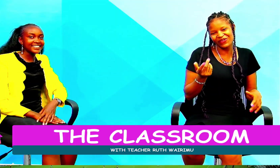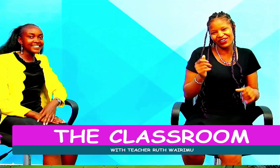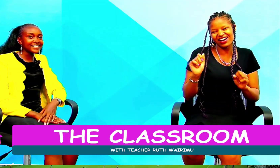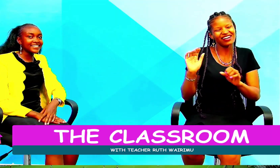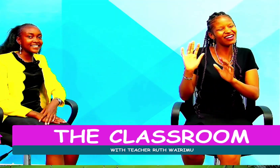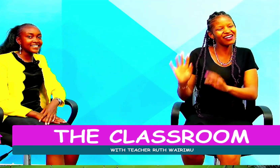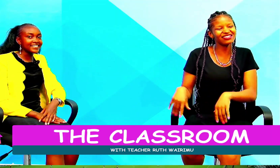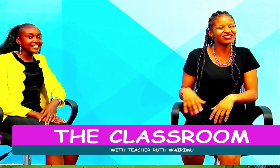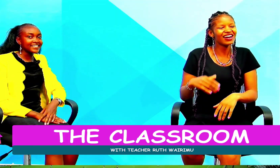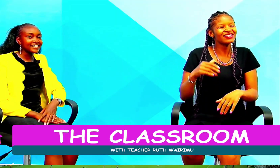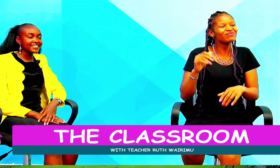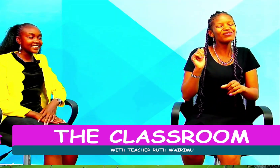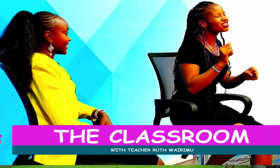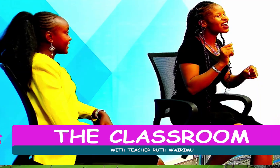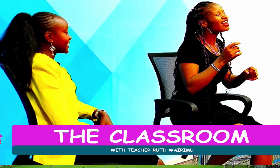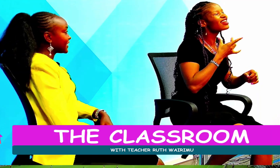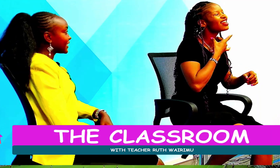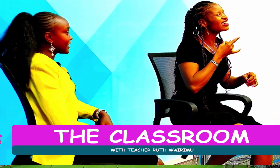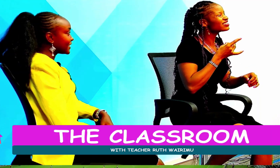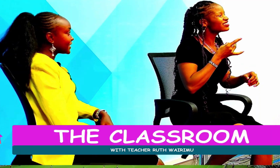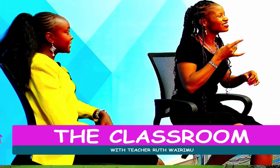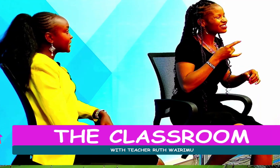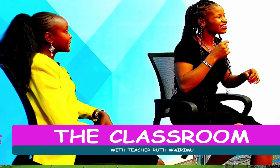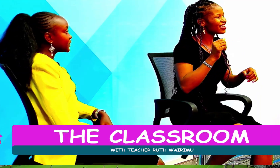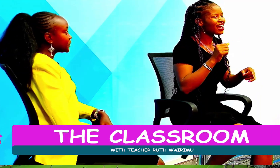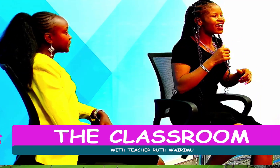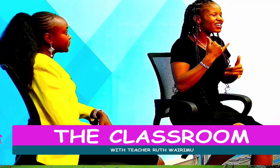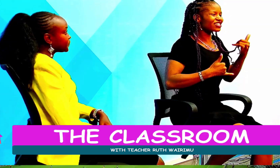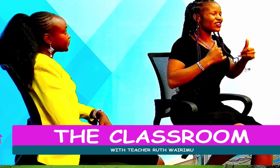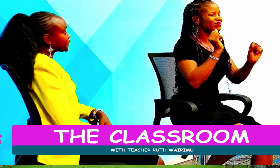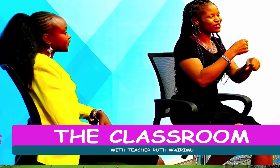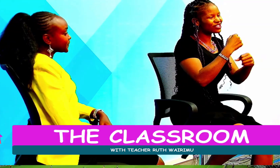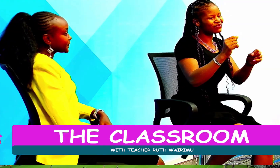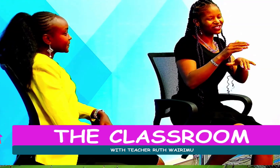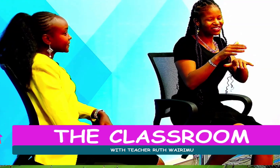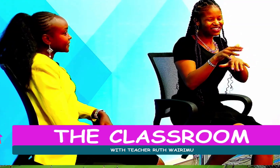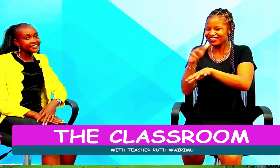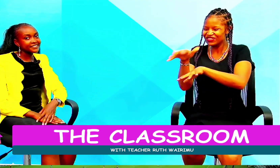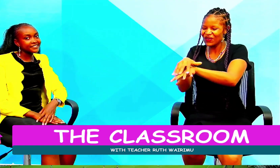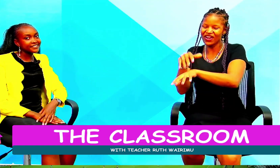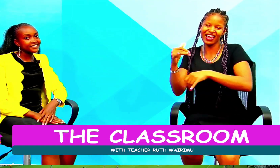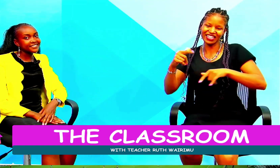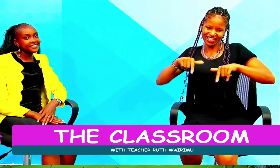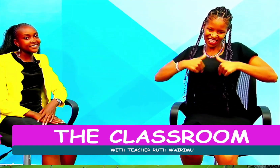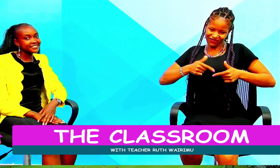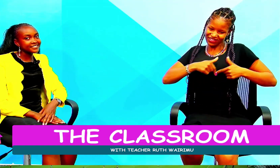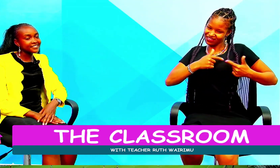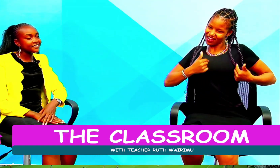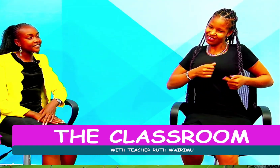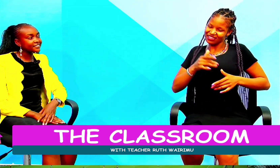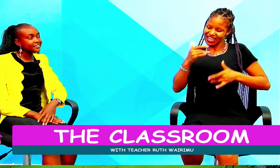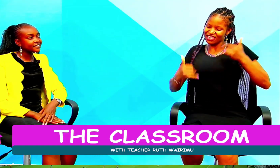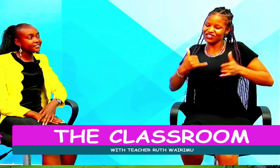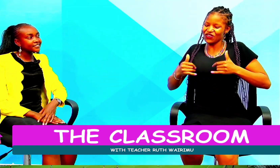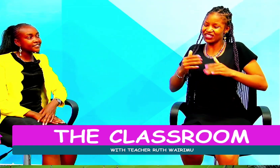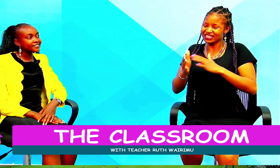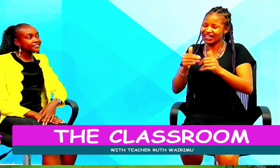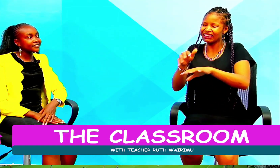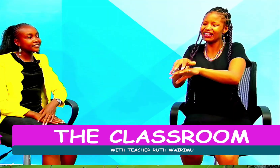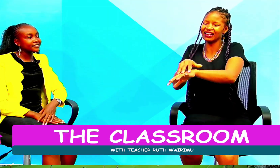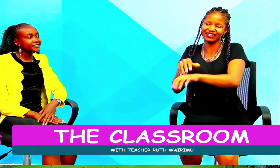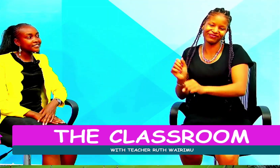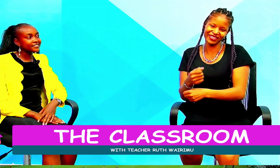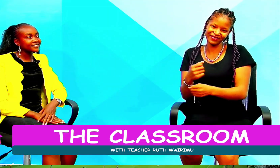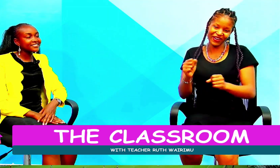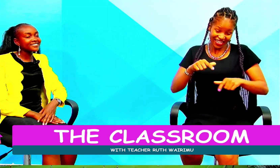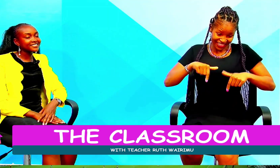enjoy signing slowly. So because it's my kind of my first language, I normally tend to sign very fast. So